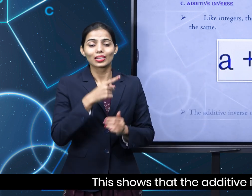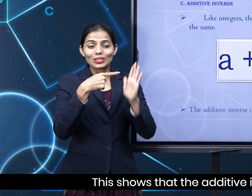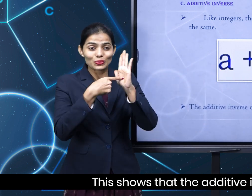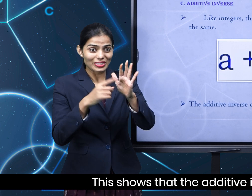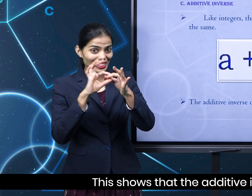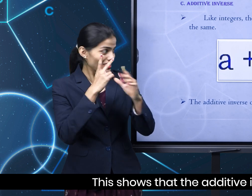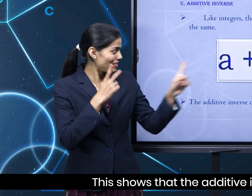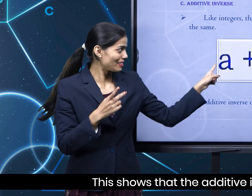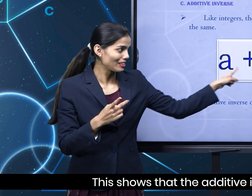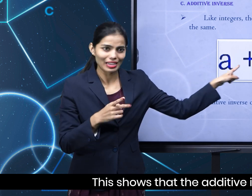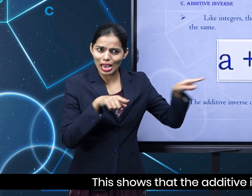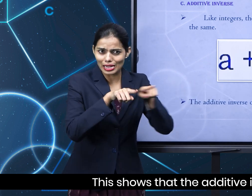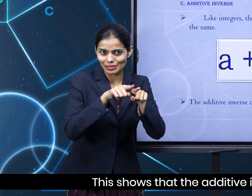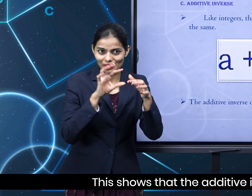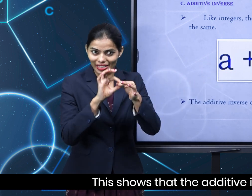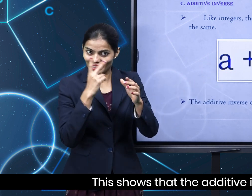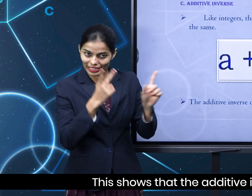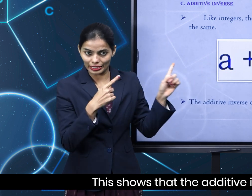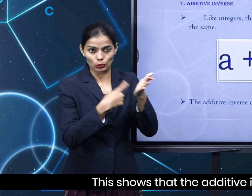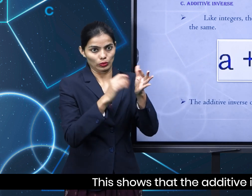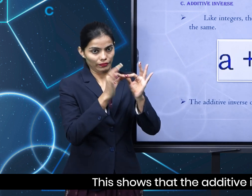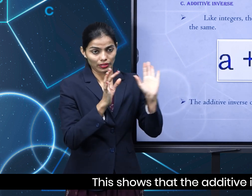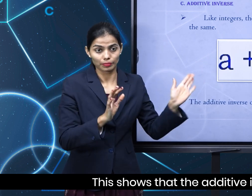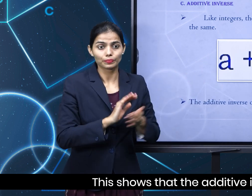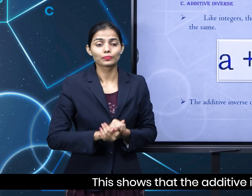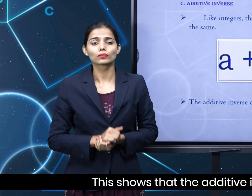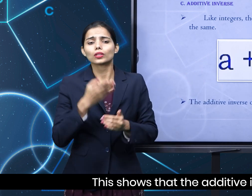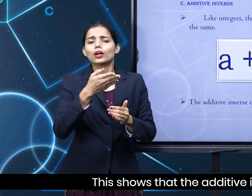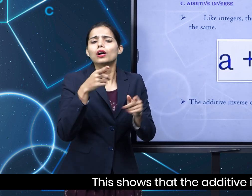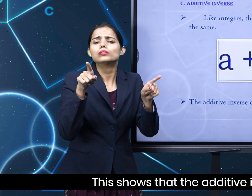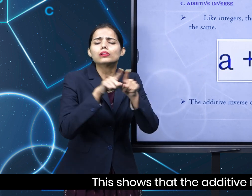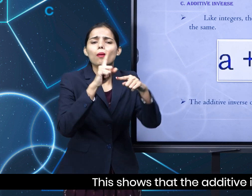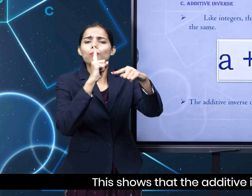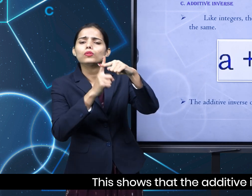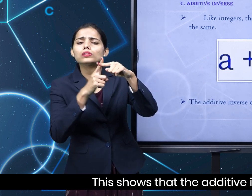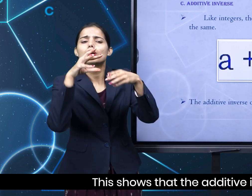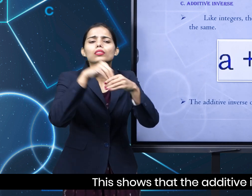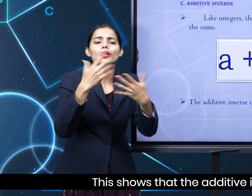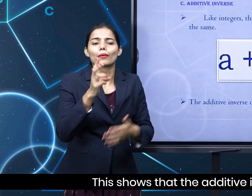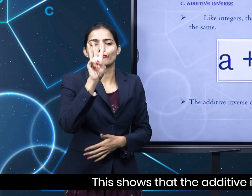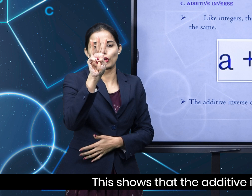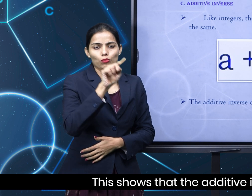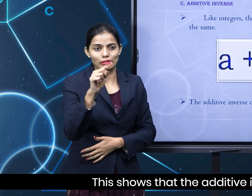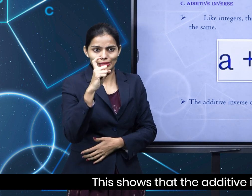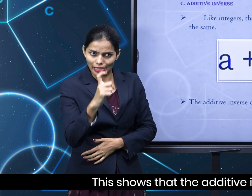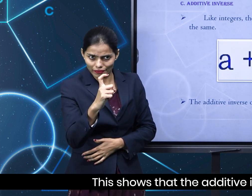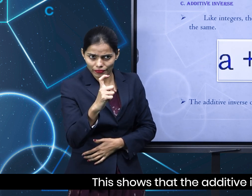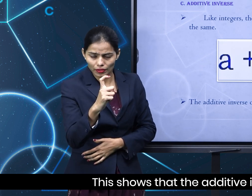This shows that the additive inverse of 3 by 7 is minus of 3 by 7.